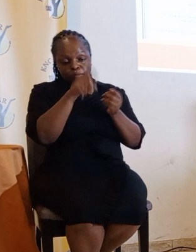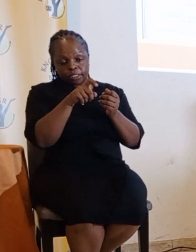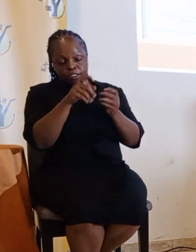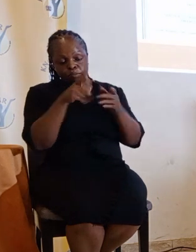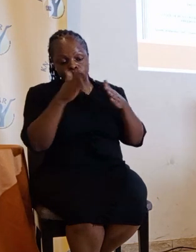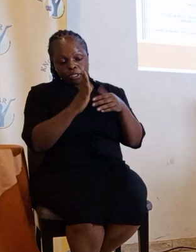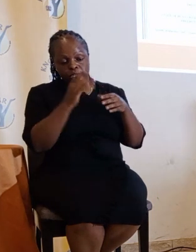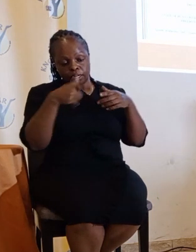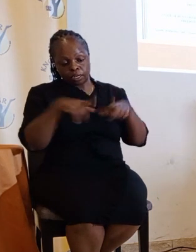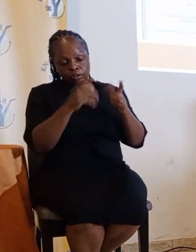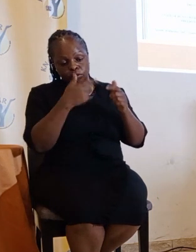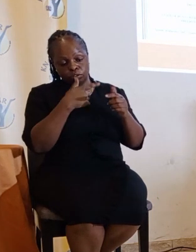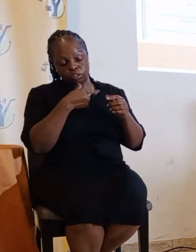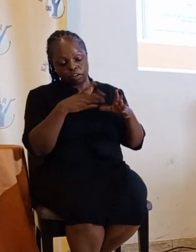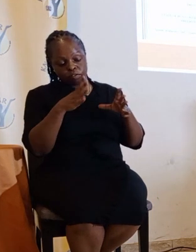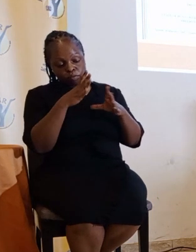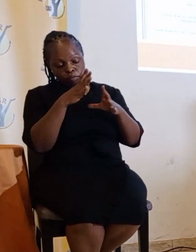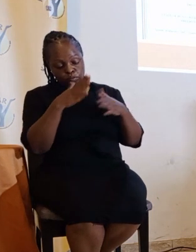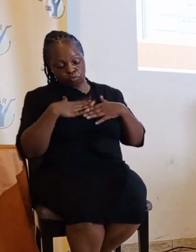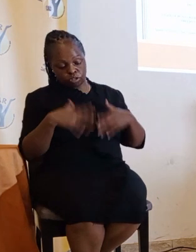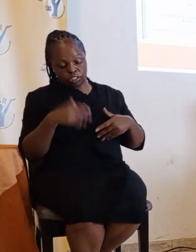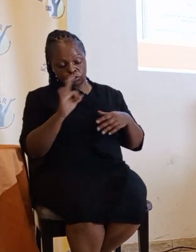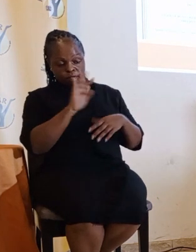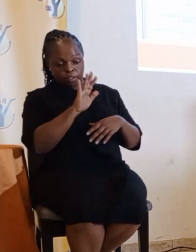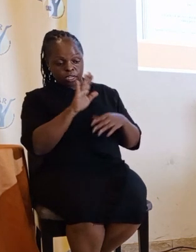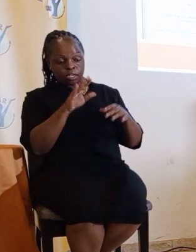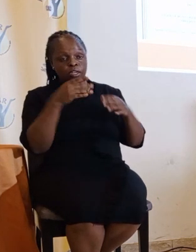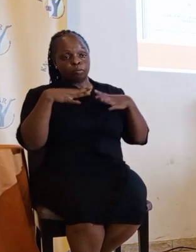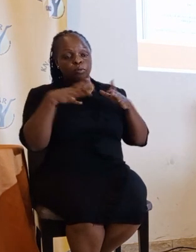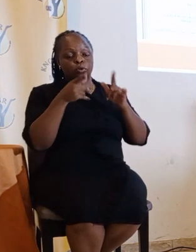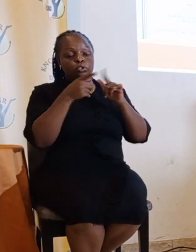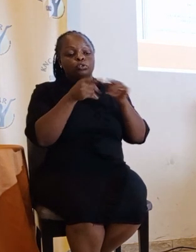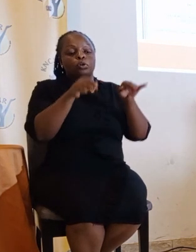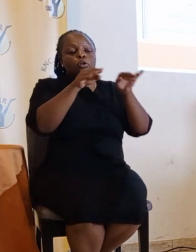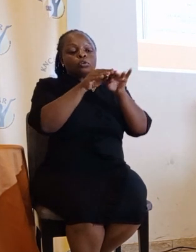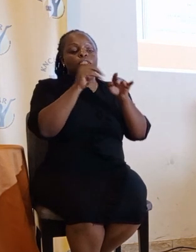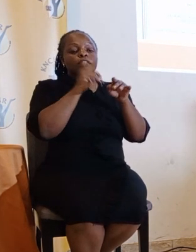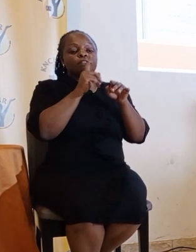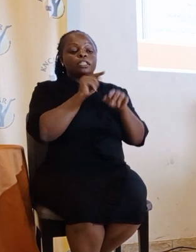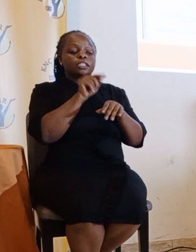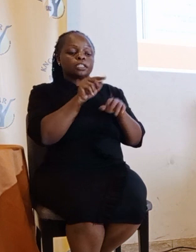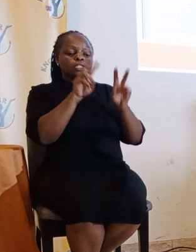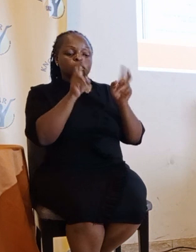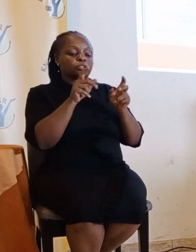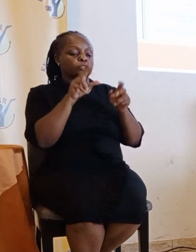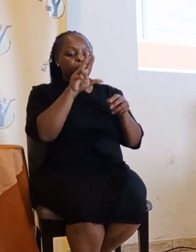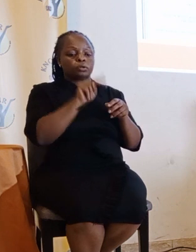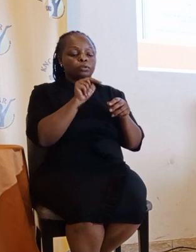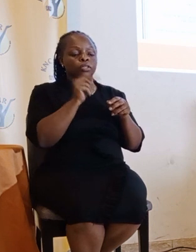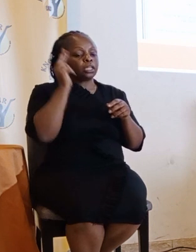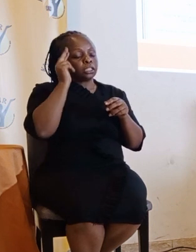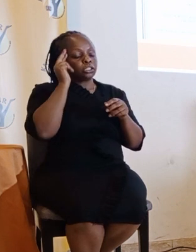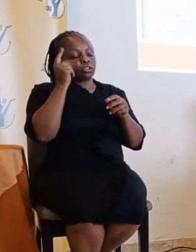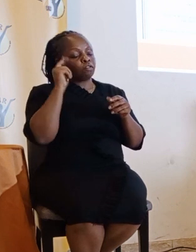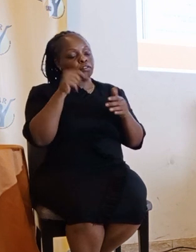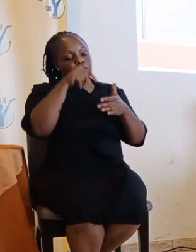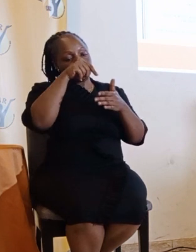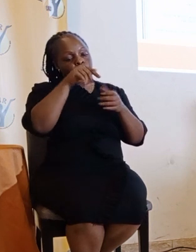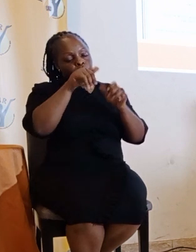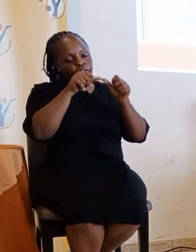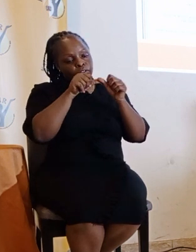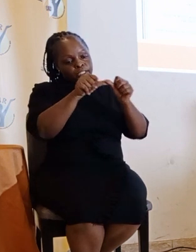bodies of their people so that they can close up, they can finish this issue. There's no reason for further detention of the bodies